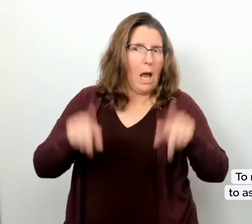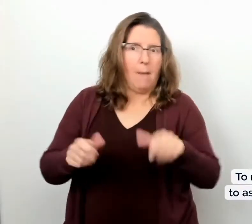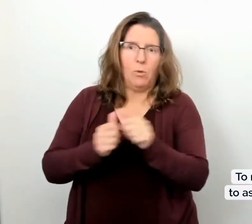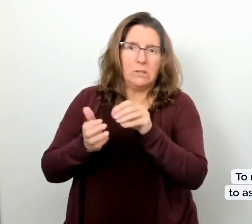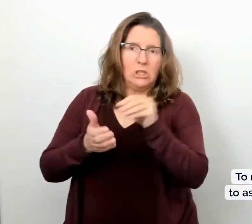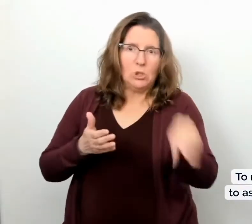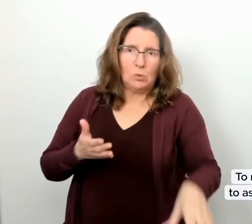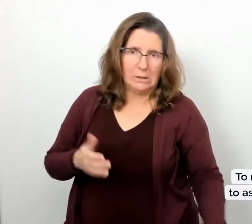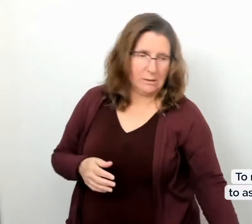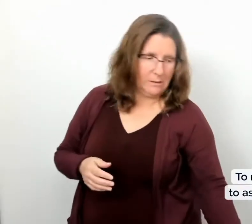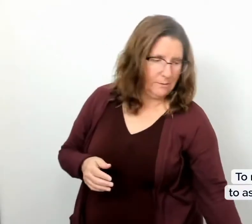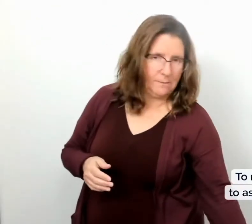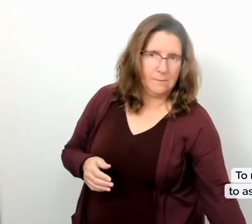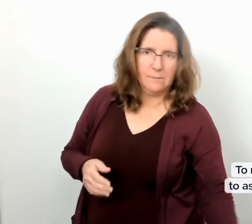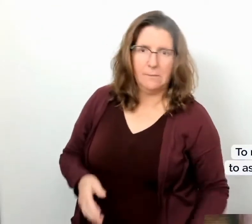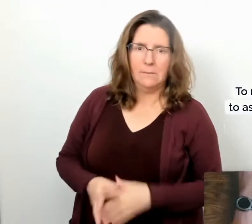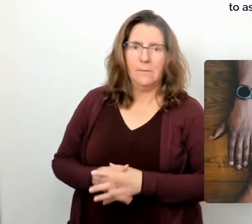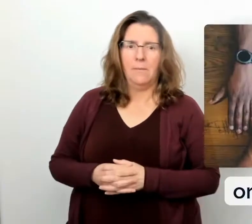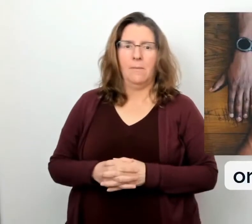becomes of the student?